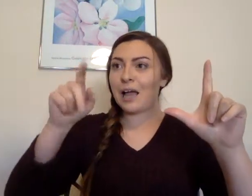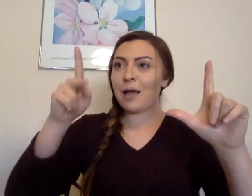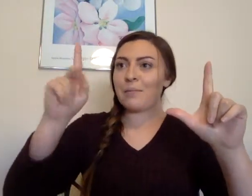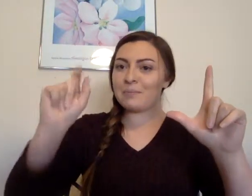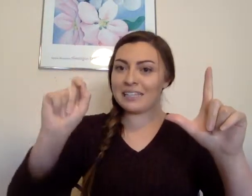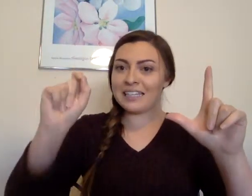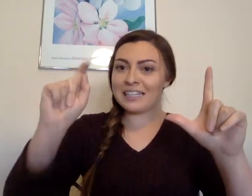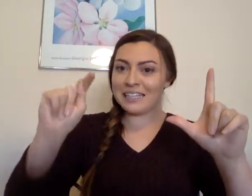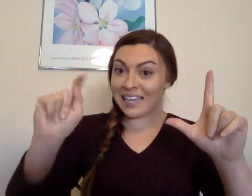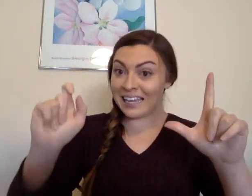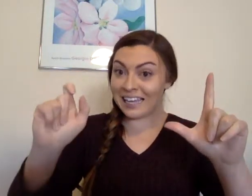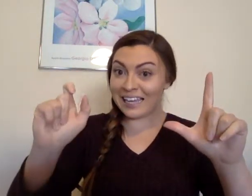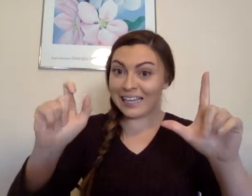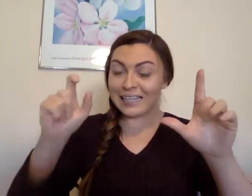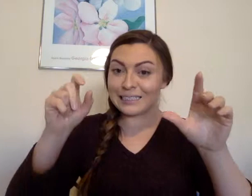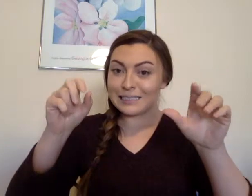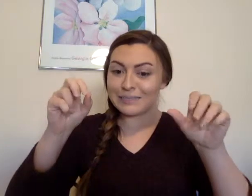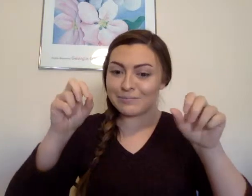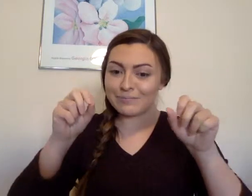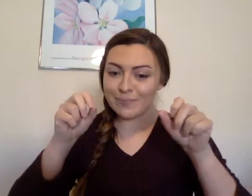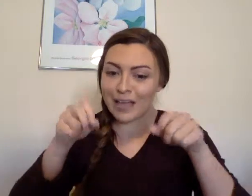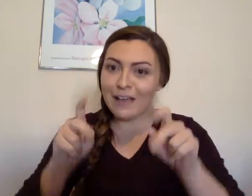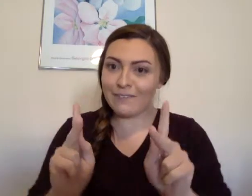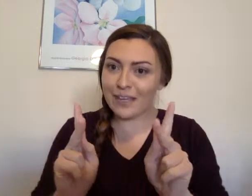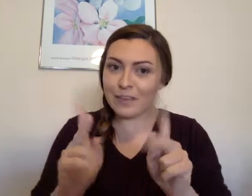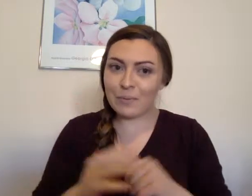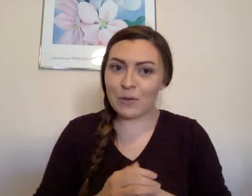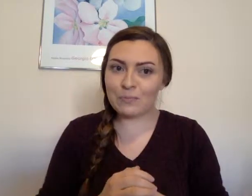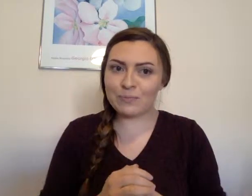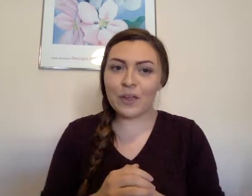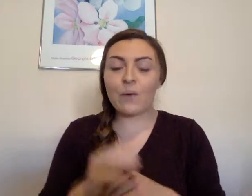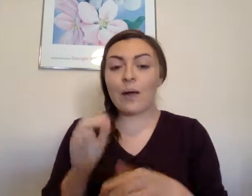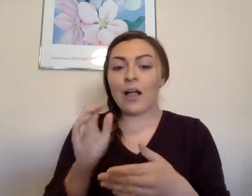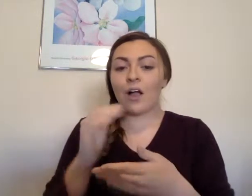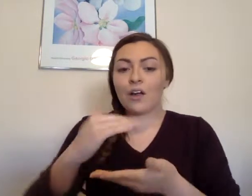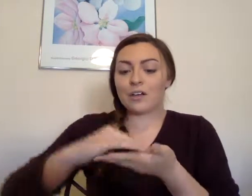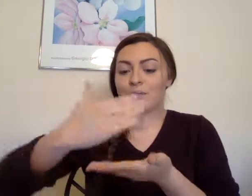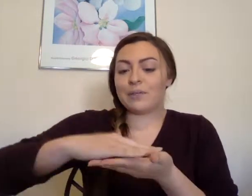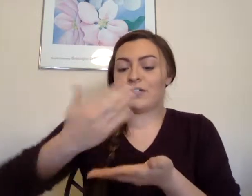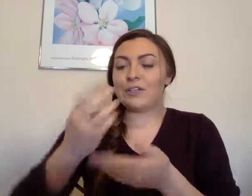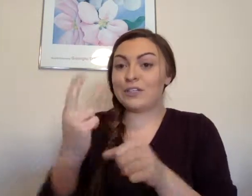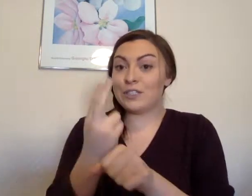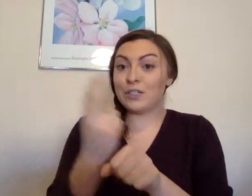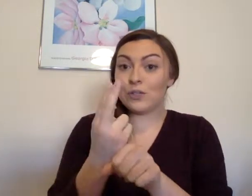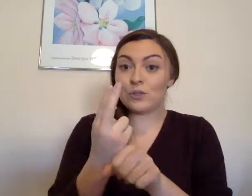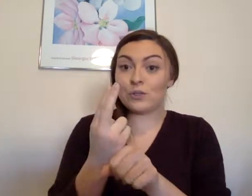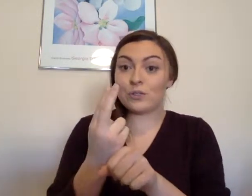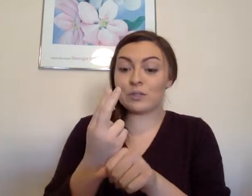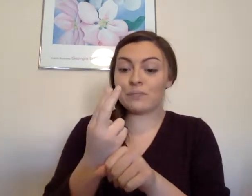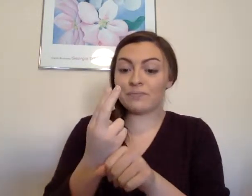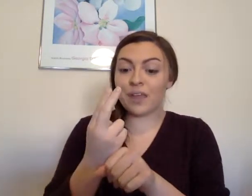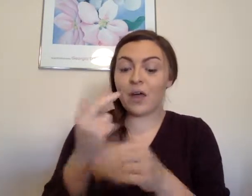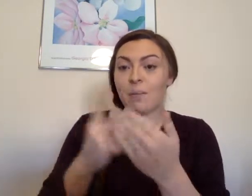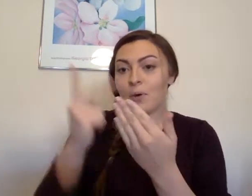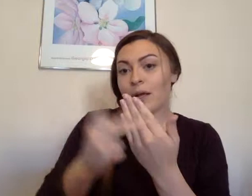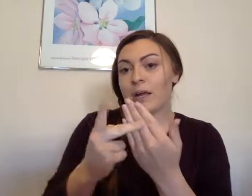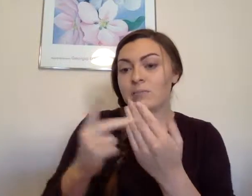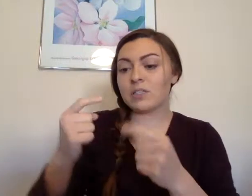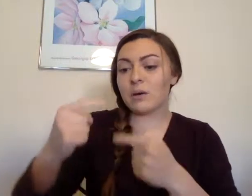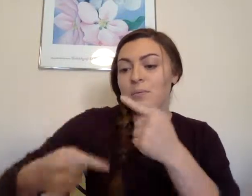Well, our computers use programs to process vast amounts of information. And programmers know that